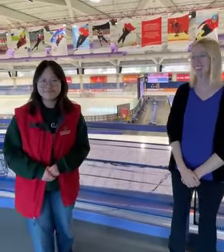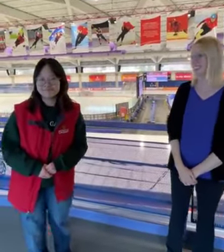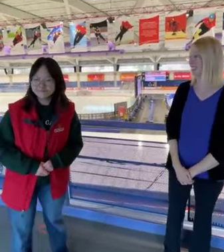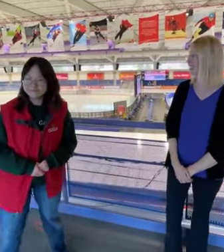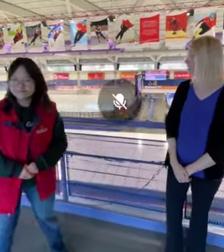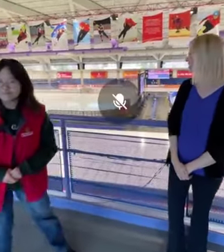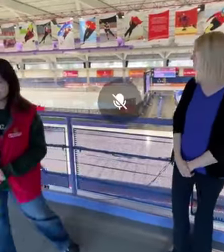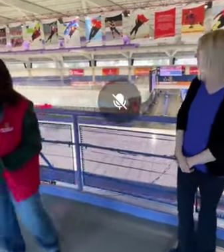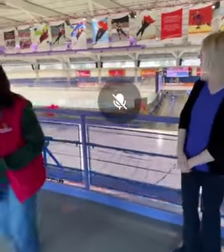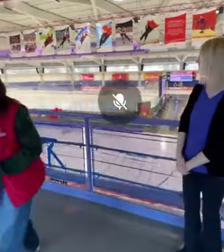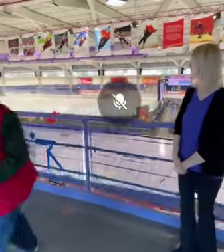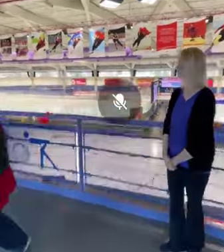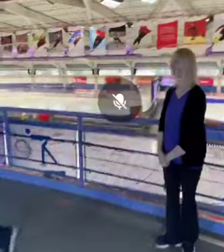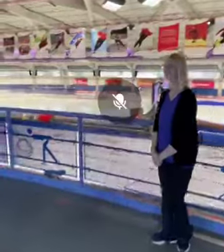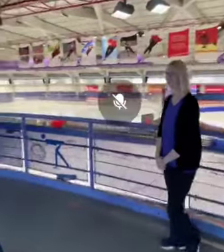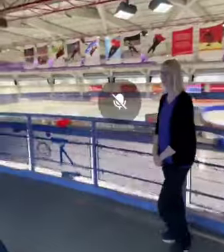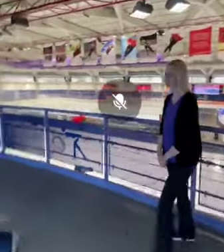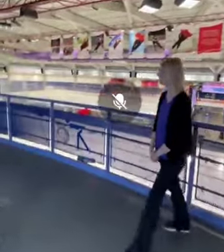Beautiful.